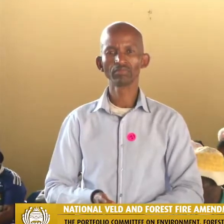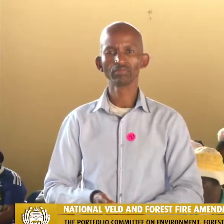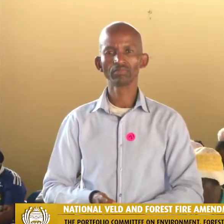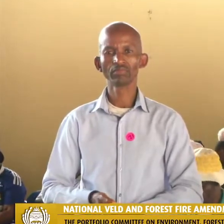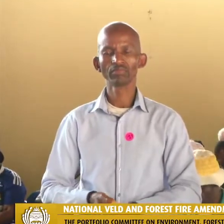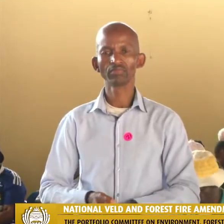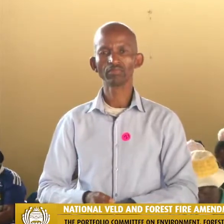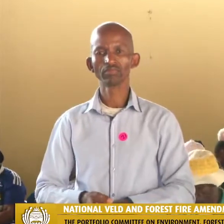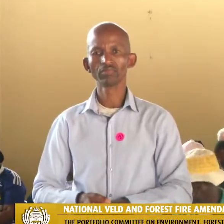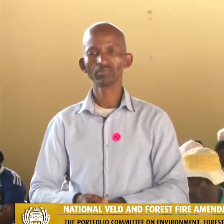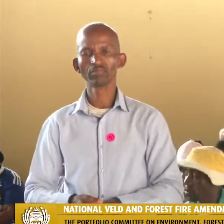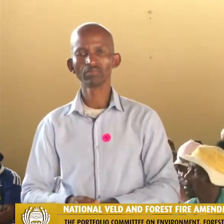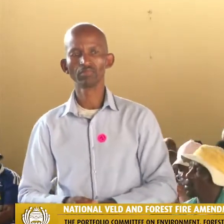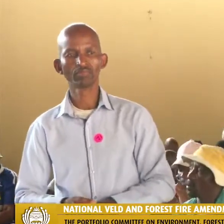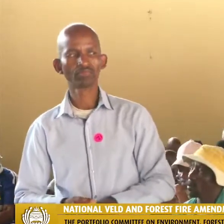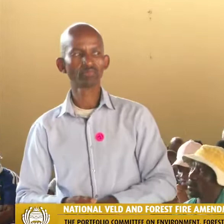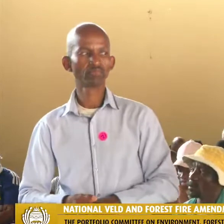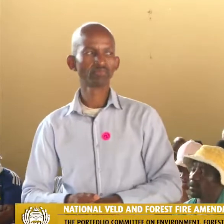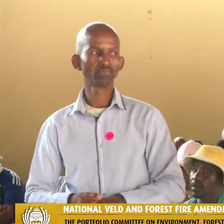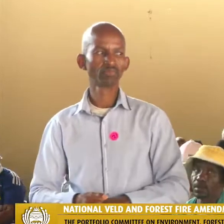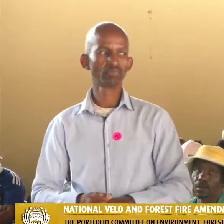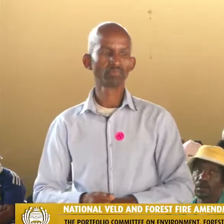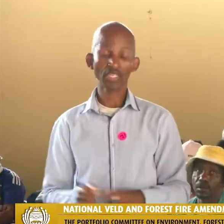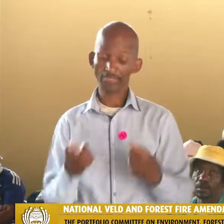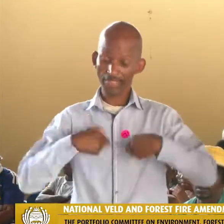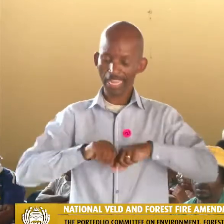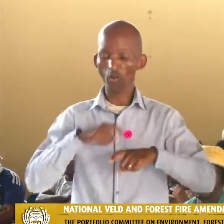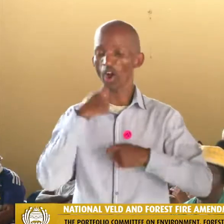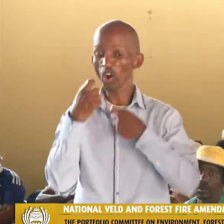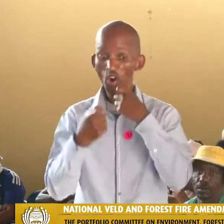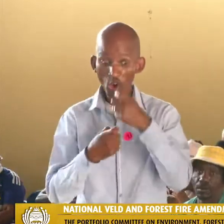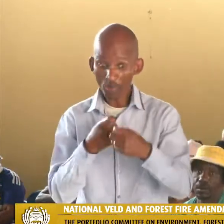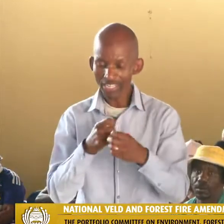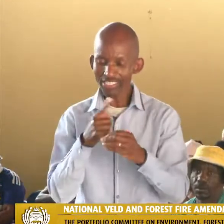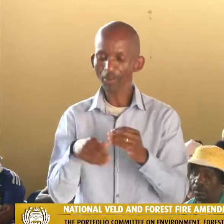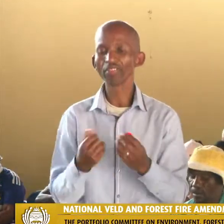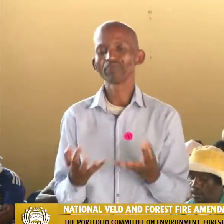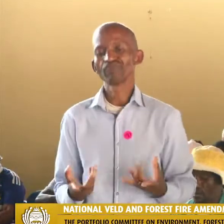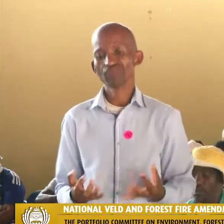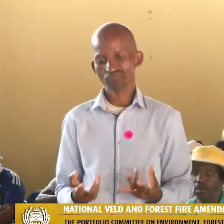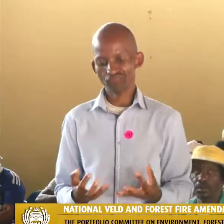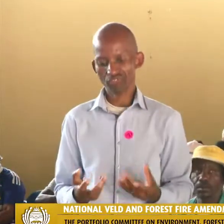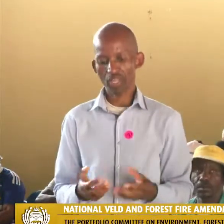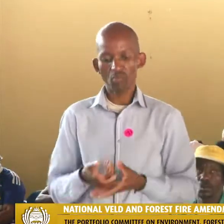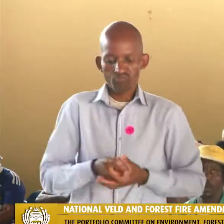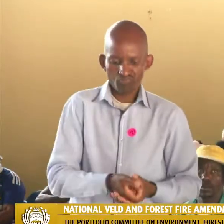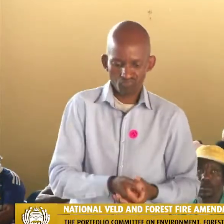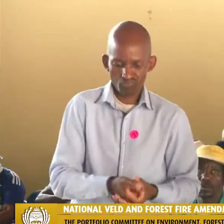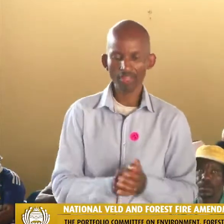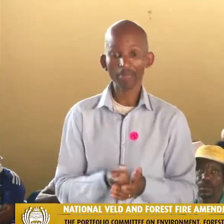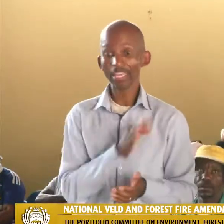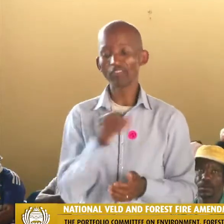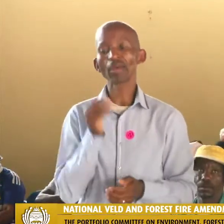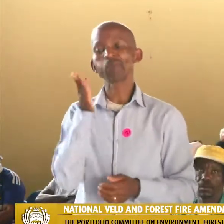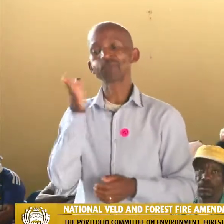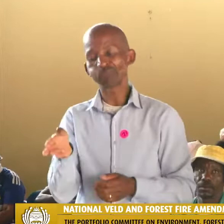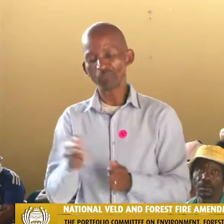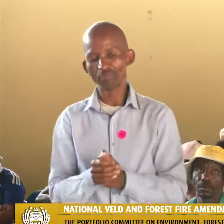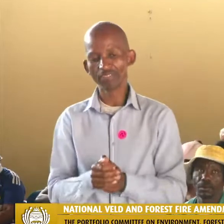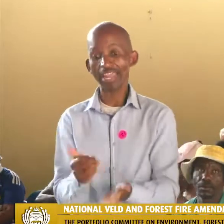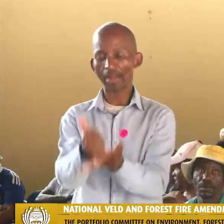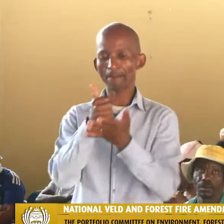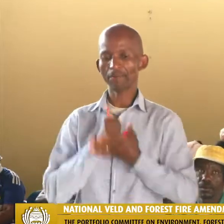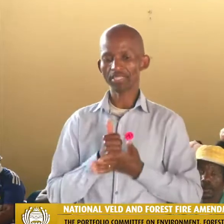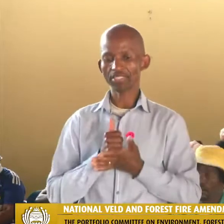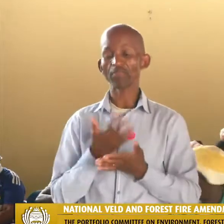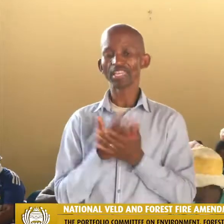prepared for that season. Jwale sello sa rona thata ke bone firefighter gore ha le le teng jaaka le teng le reka mollo wa lona ka gore nako e